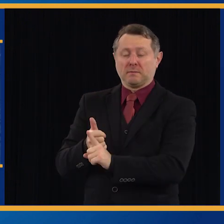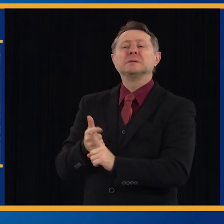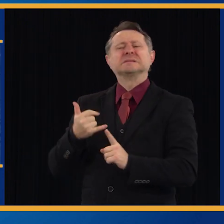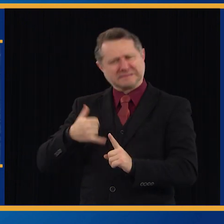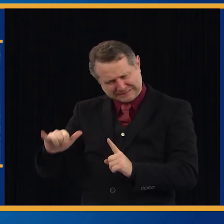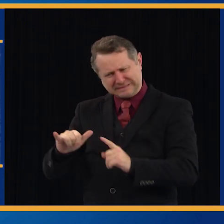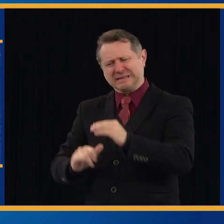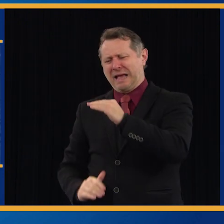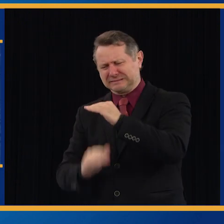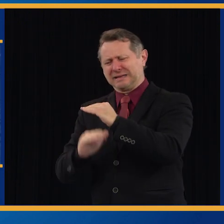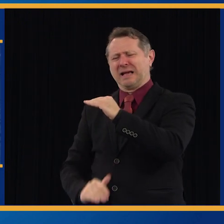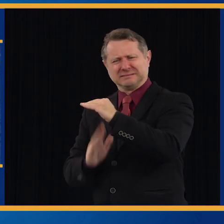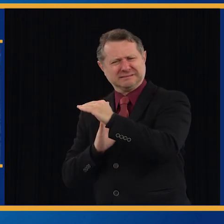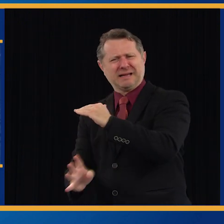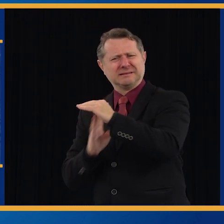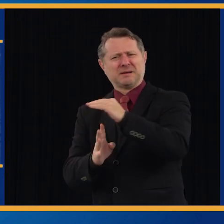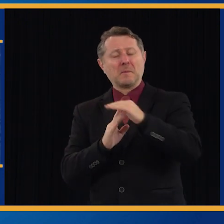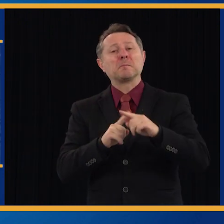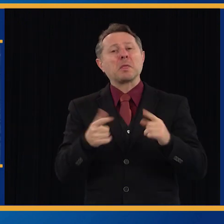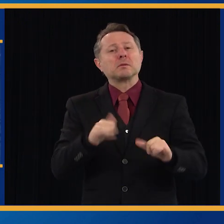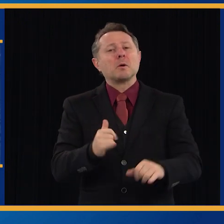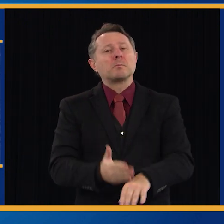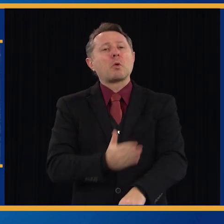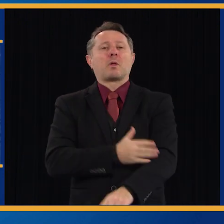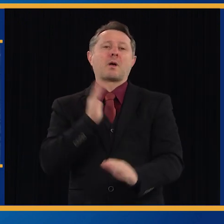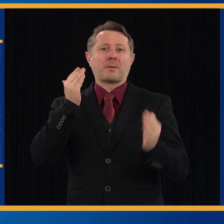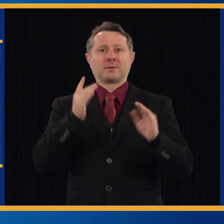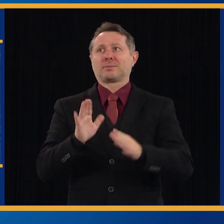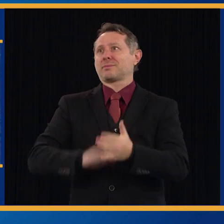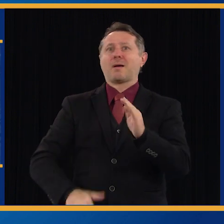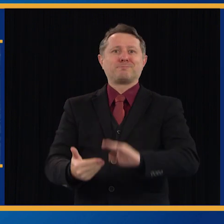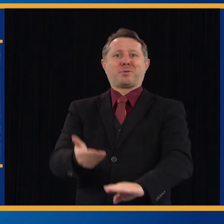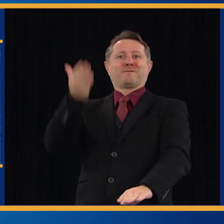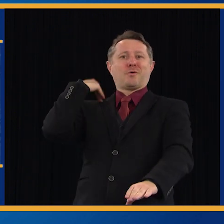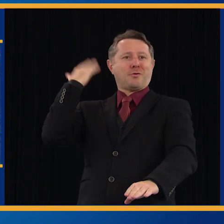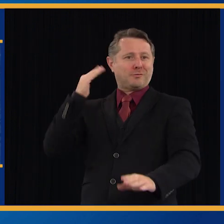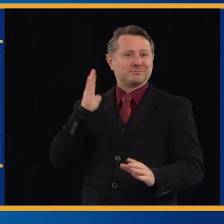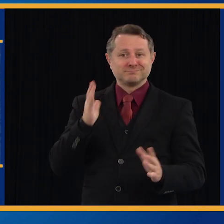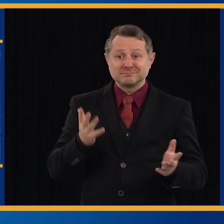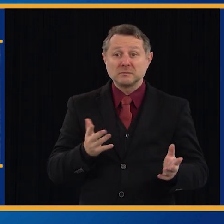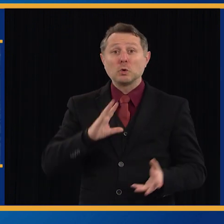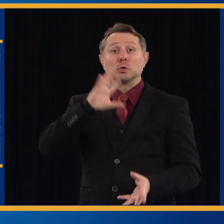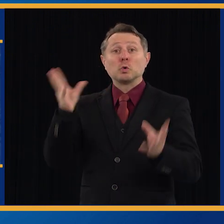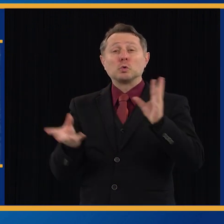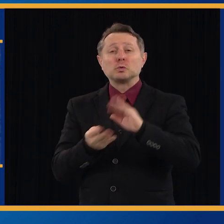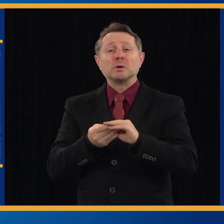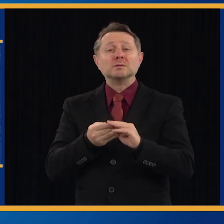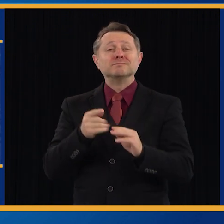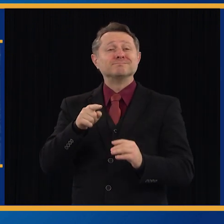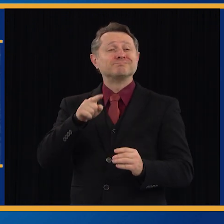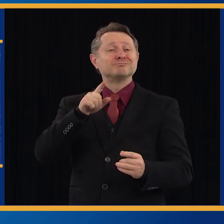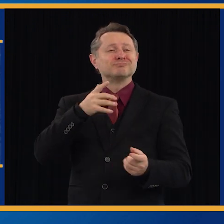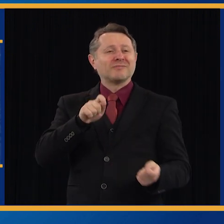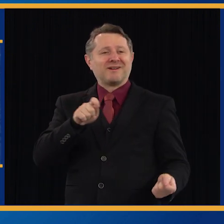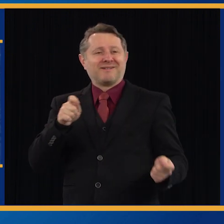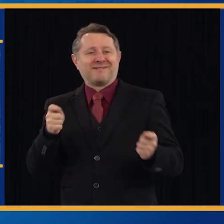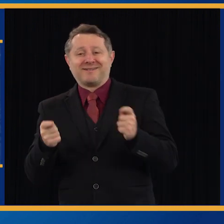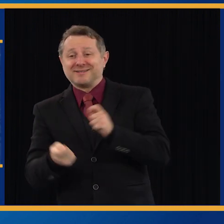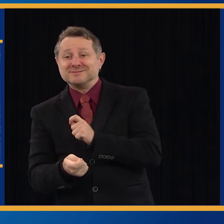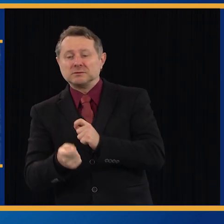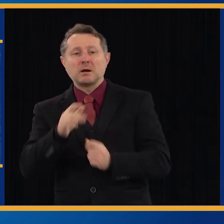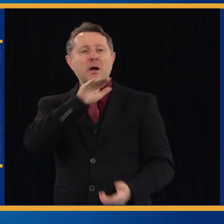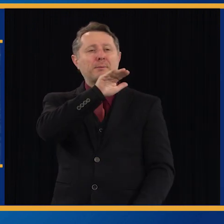it was. The total change in hospitalizations, you see that it's been going down.